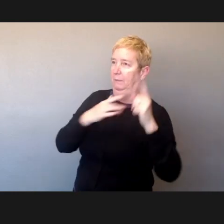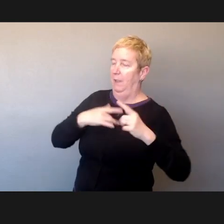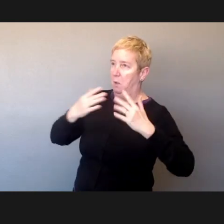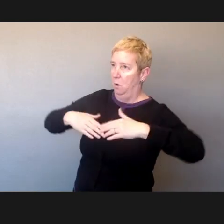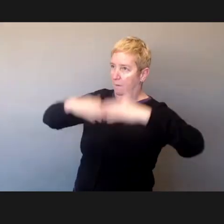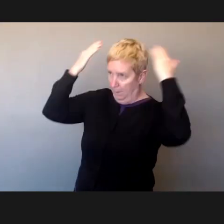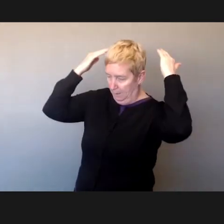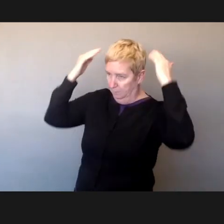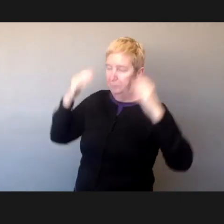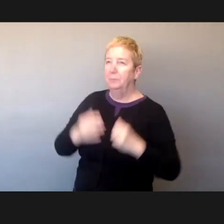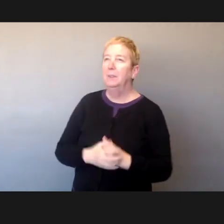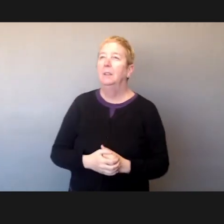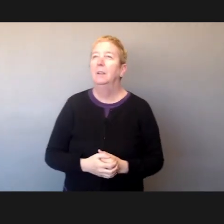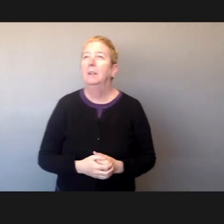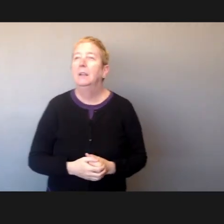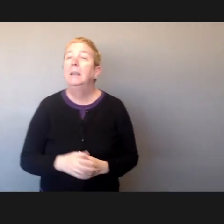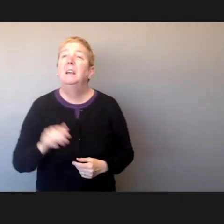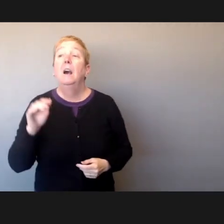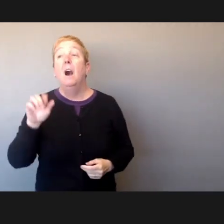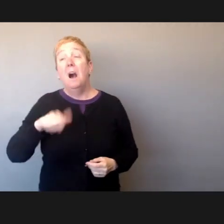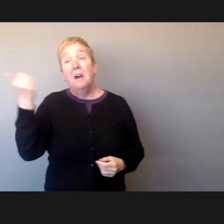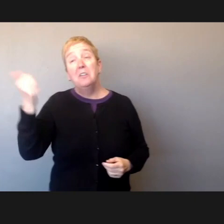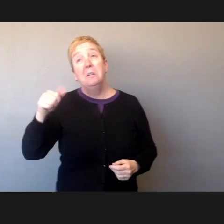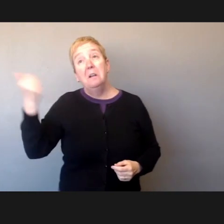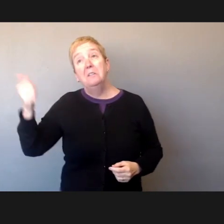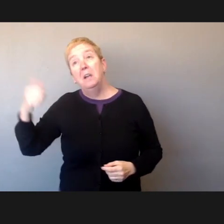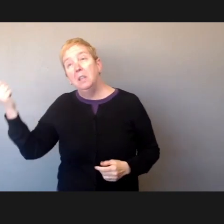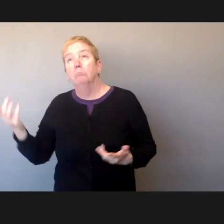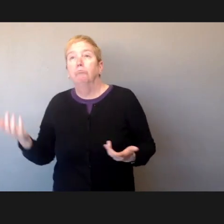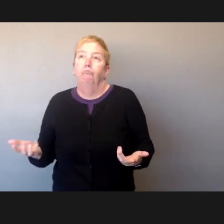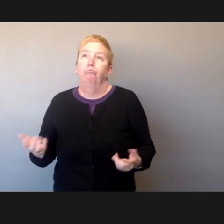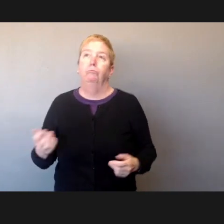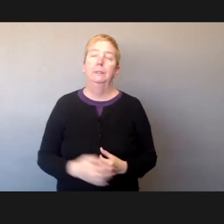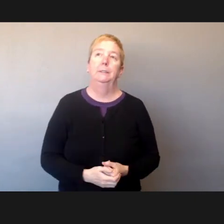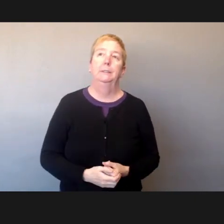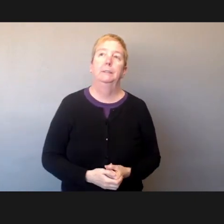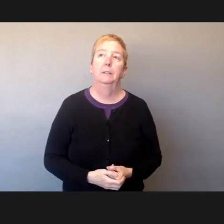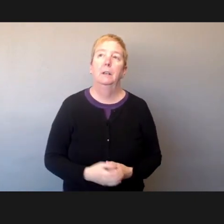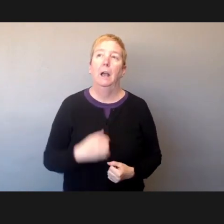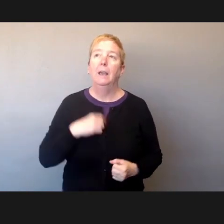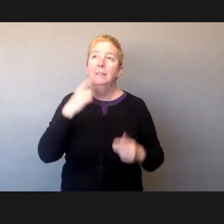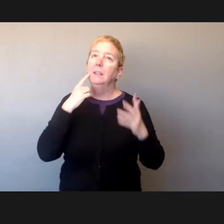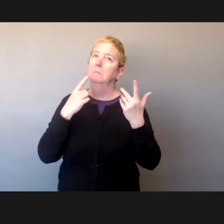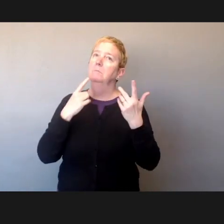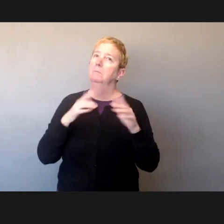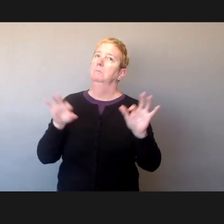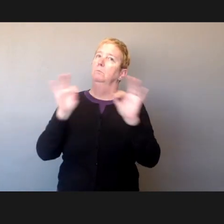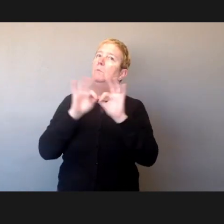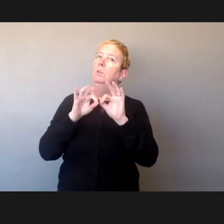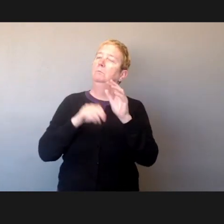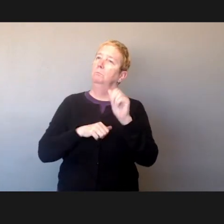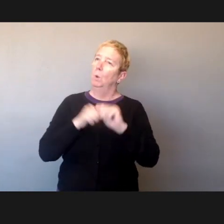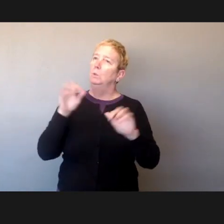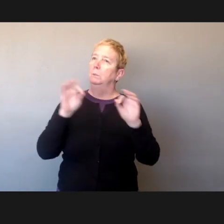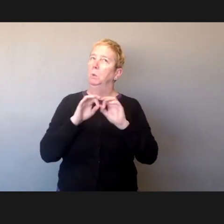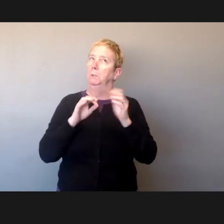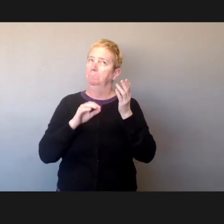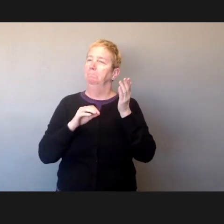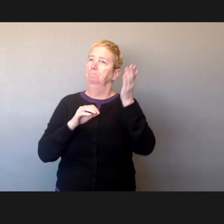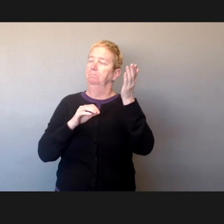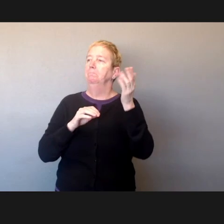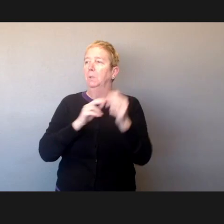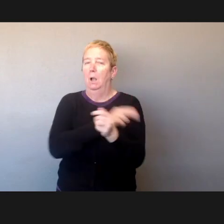I shouldn't say that. There are many scenarios that potentially could do that. But the one that I worry the most about is if we,